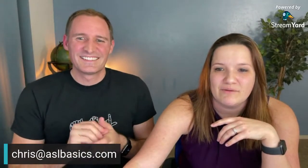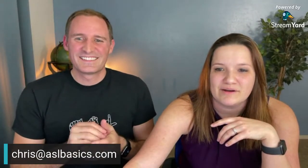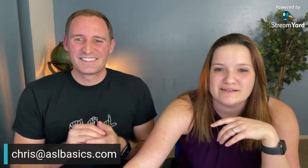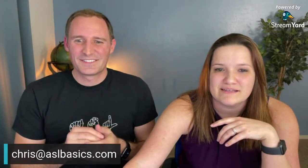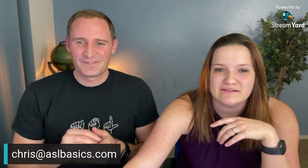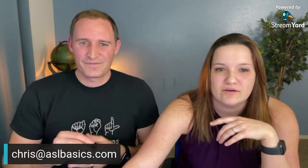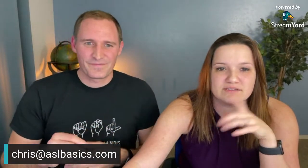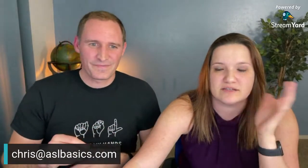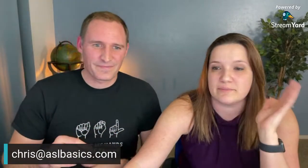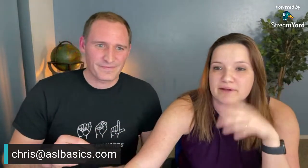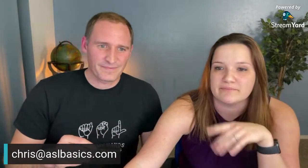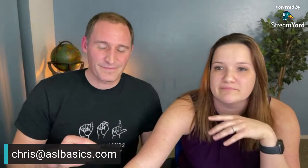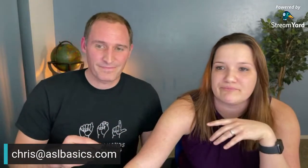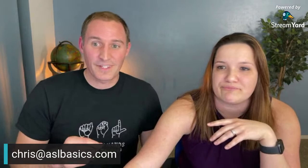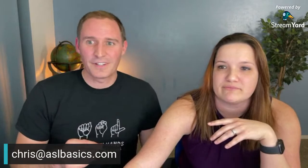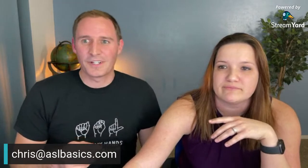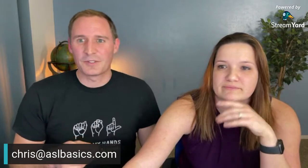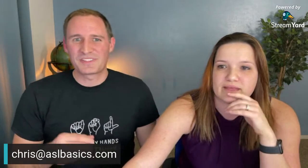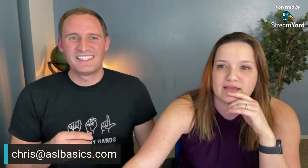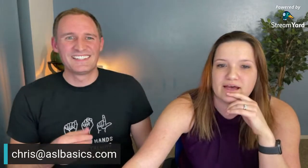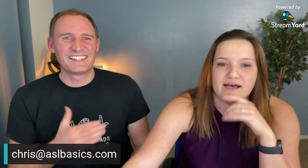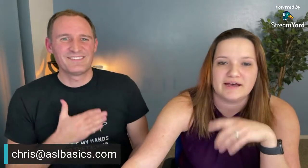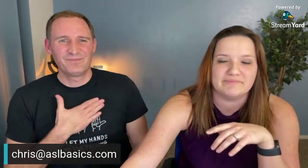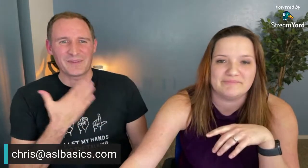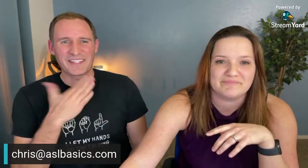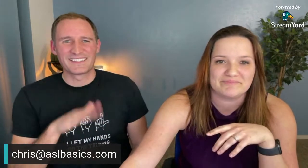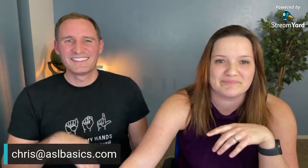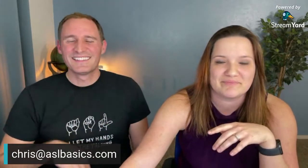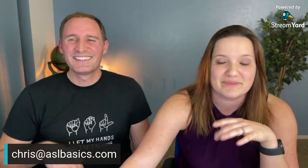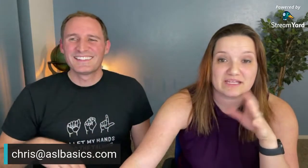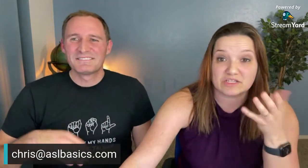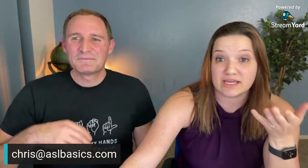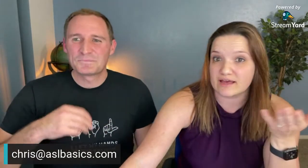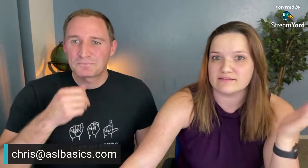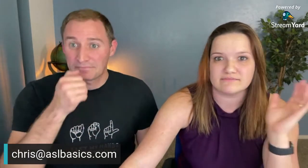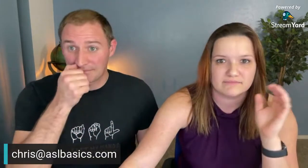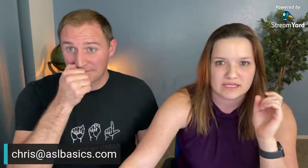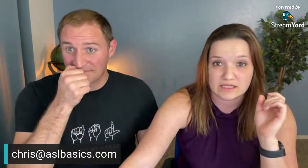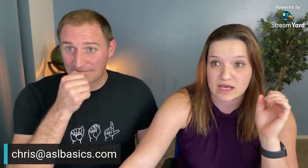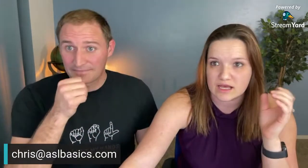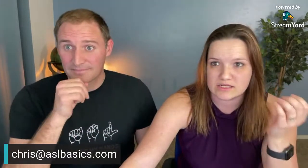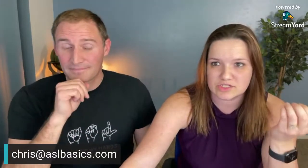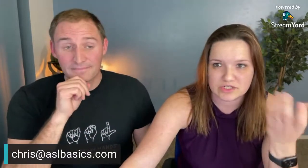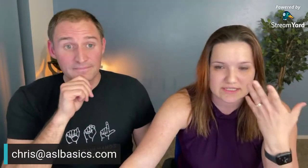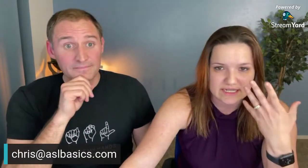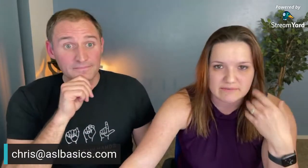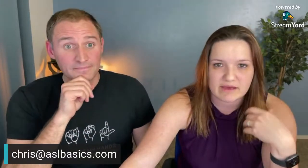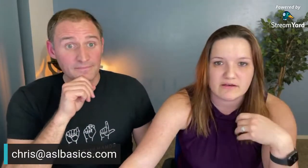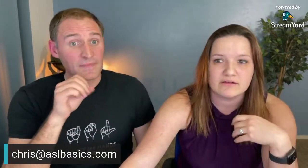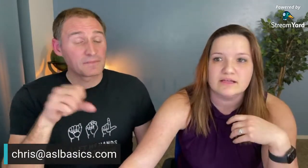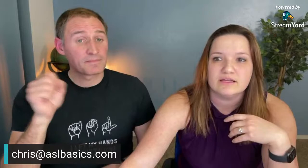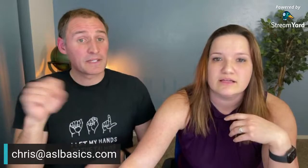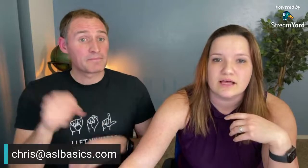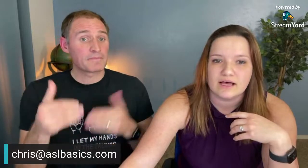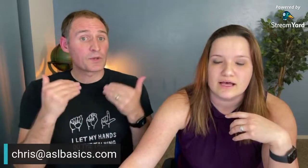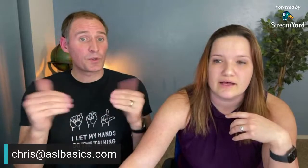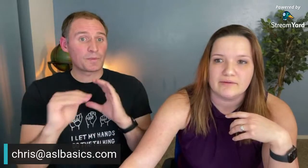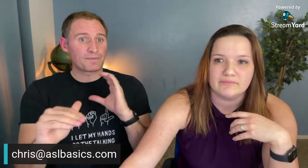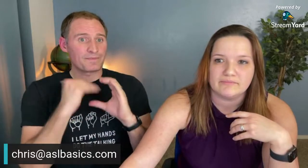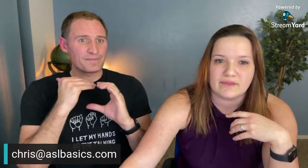where is it? Oh, it's still up there. Oh, whoops. So yeah, shoot us an email. That